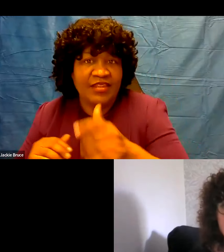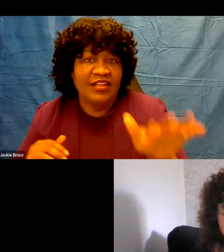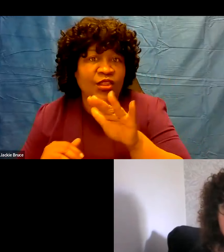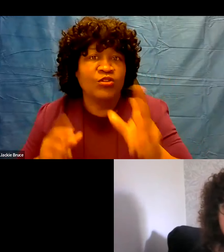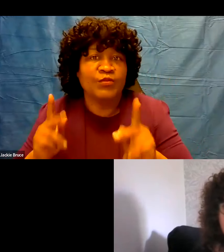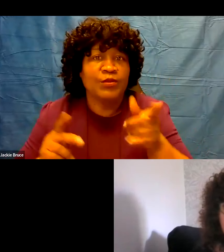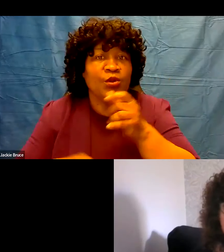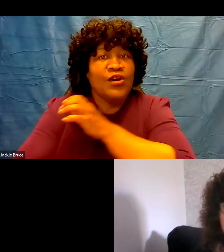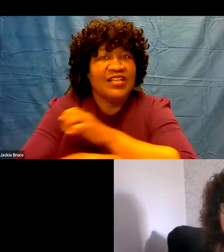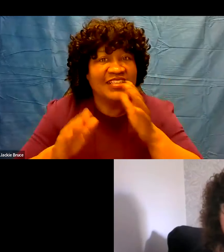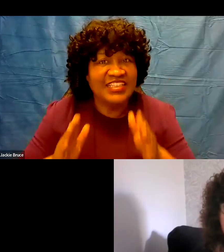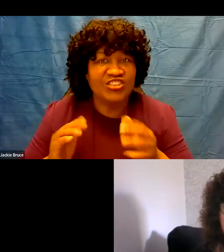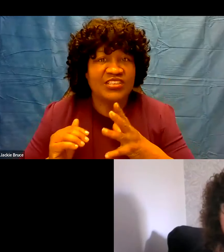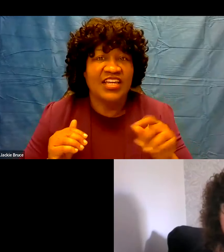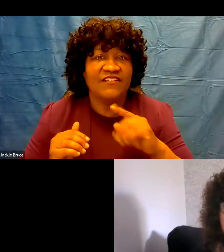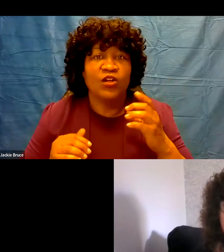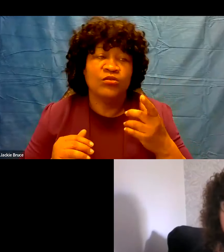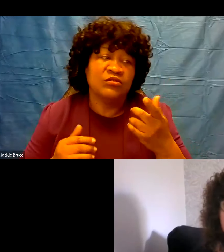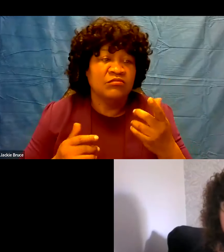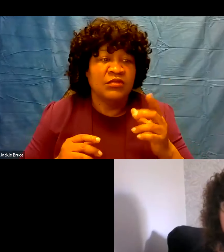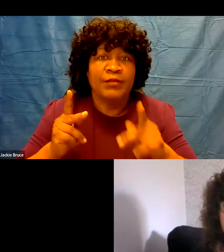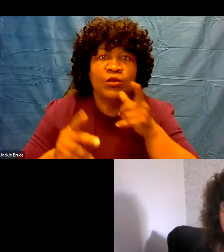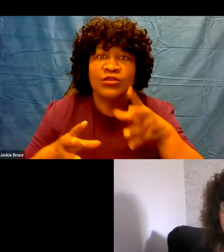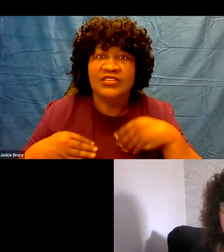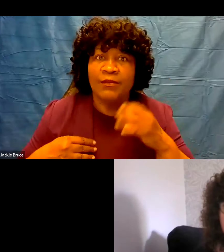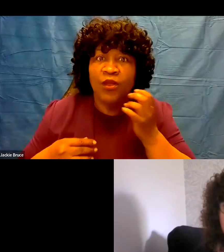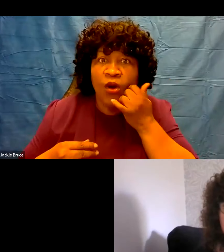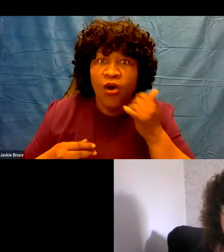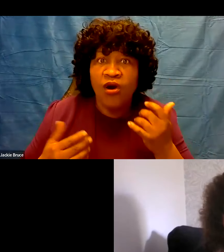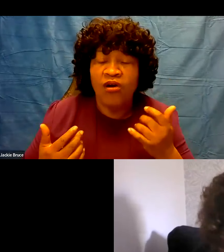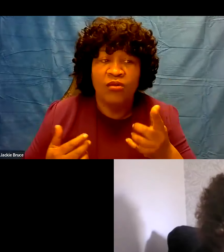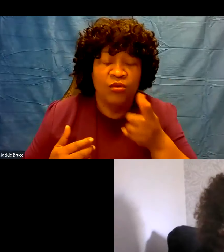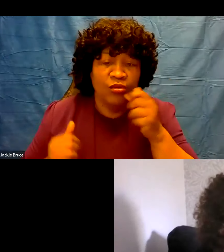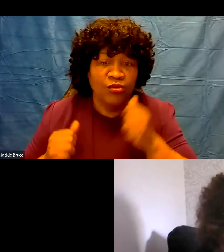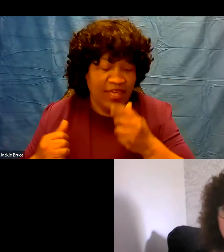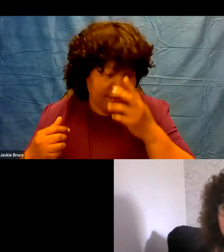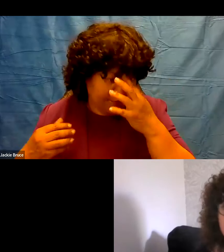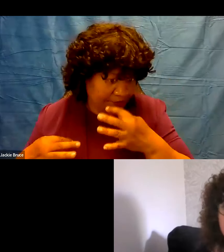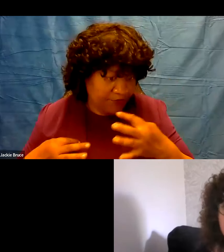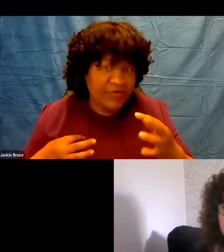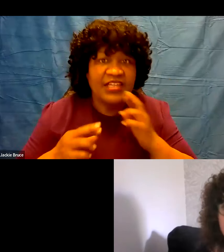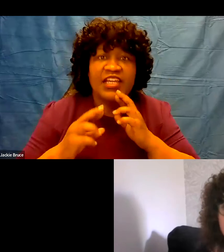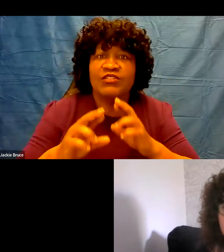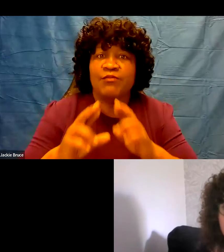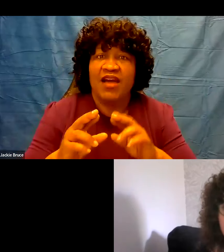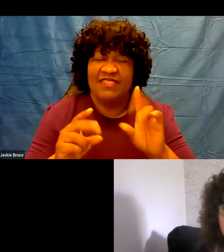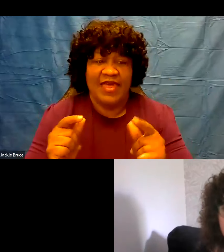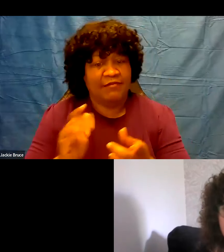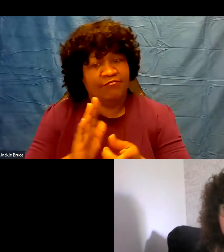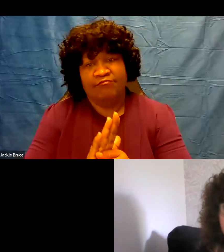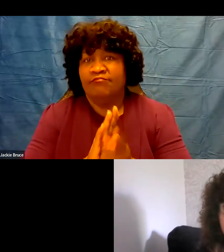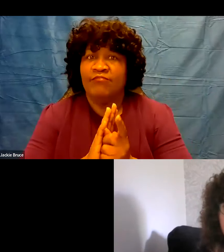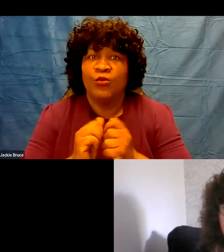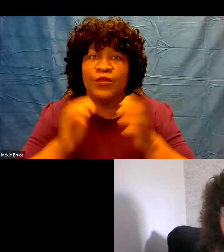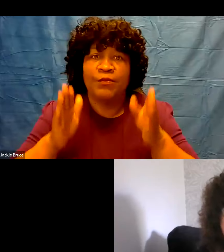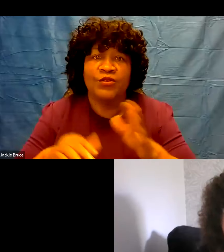those clinicians and those call takers to really be able to respond in the moment with the